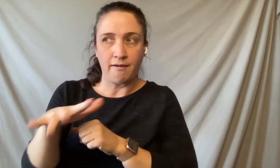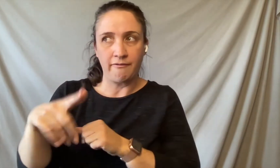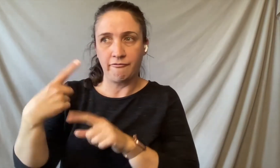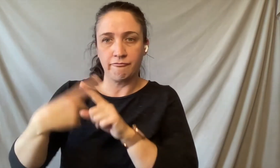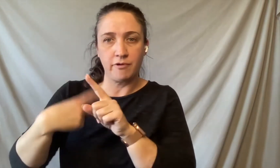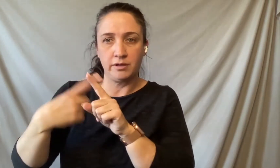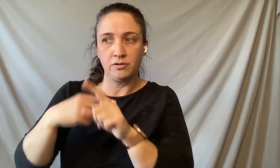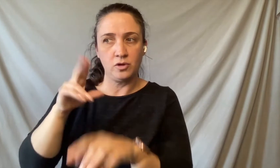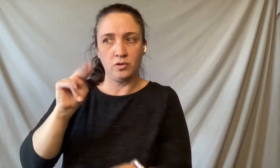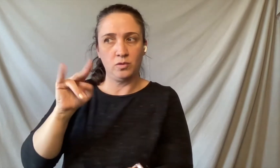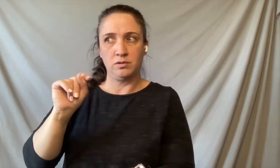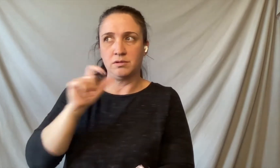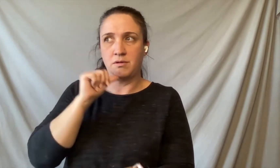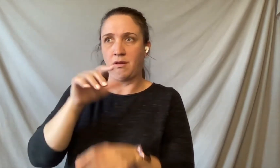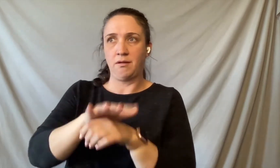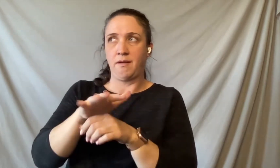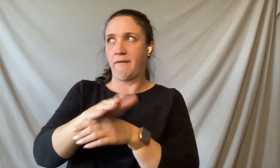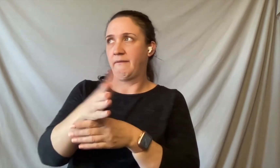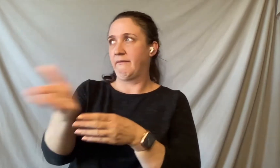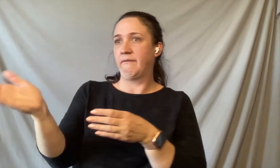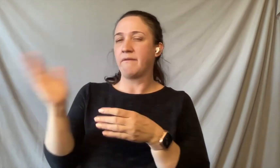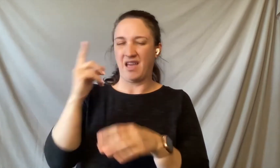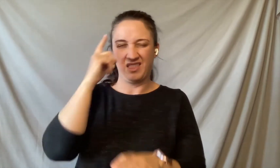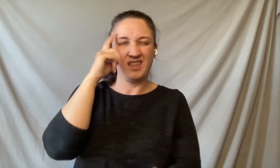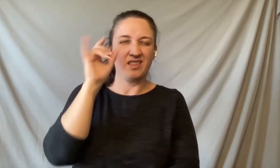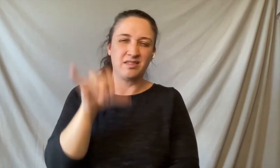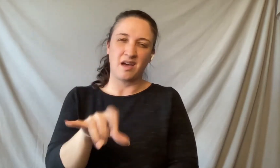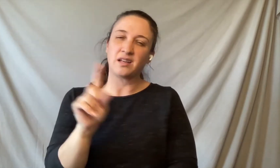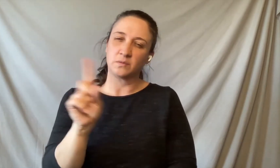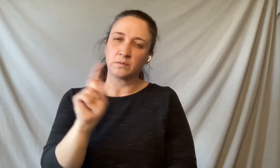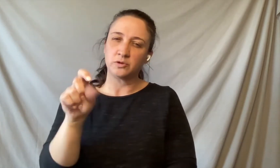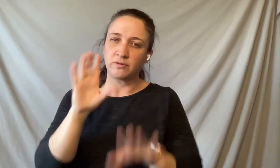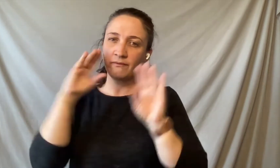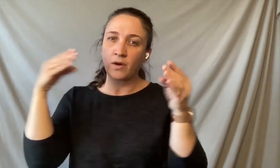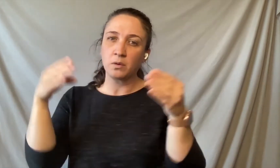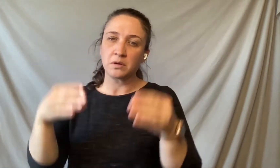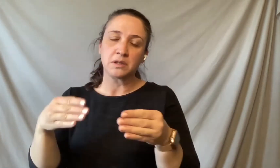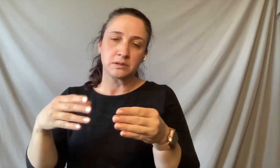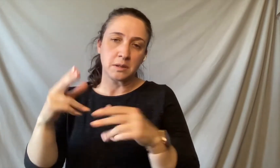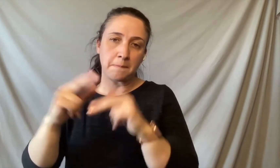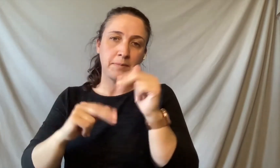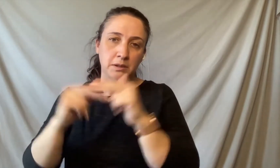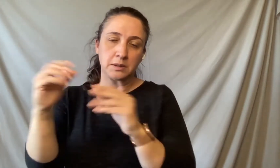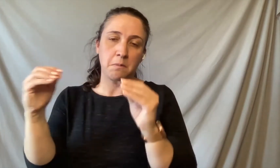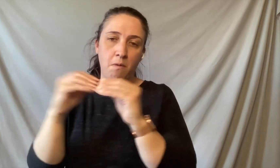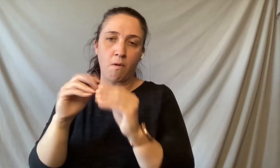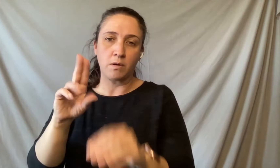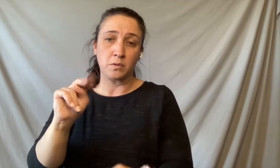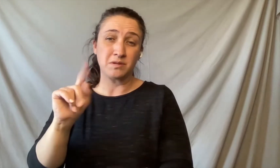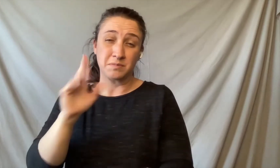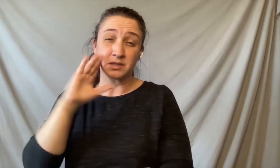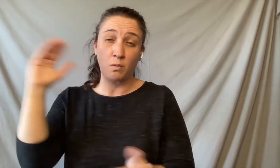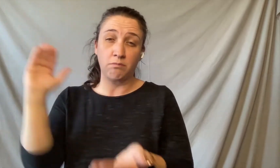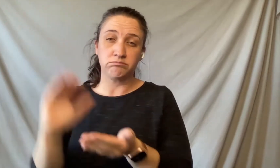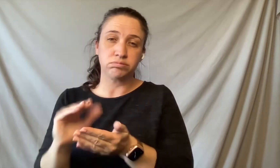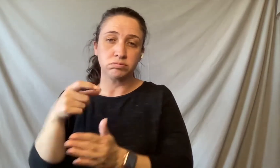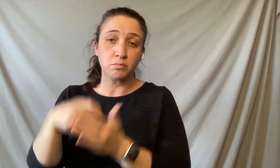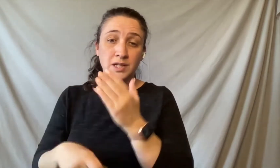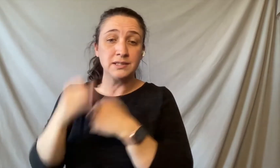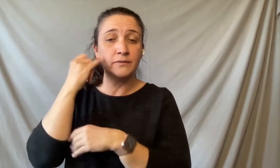that I think that's probably where we need to focus, because it will bring the price down if we create more